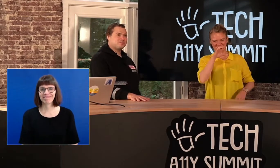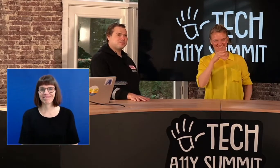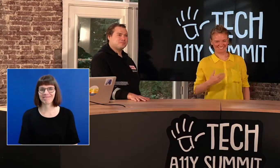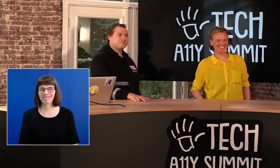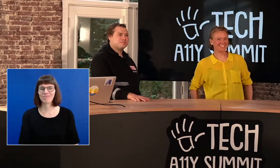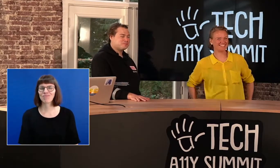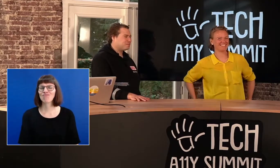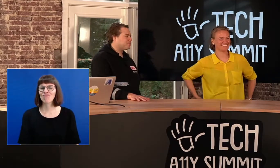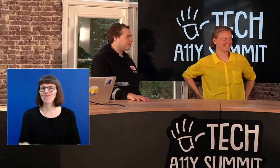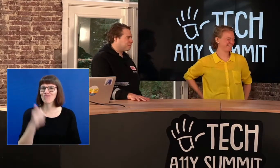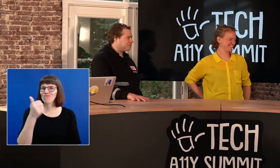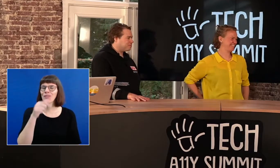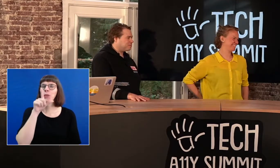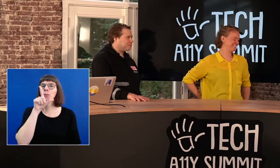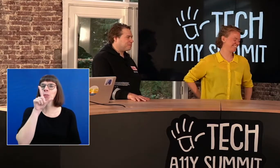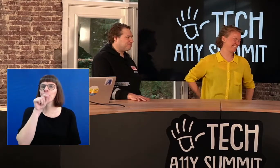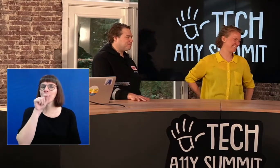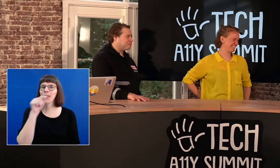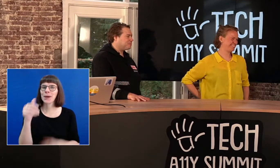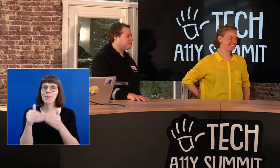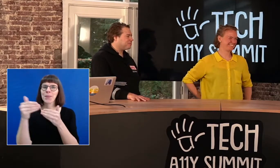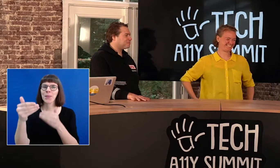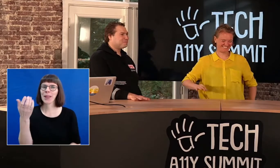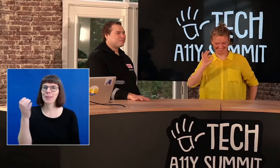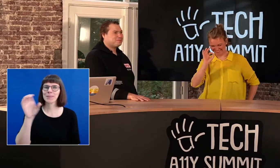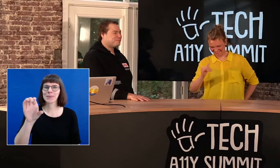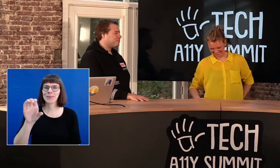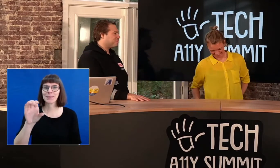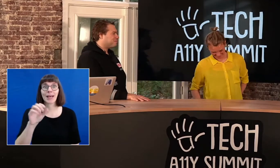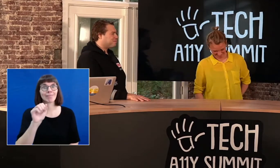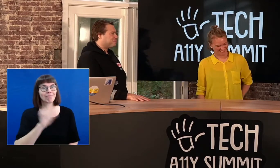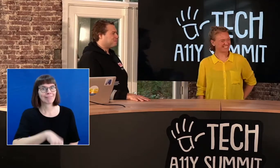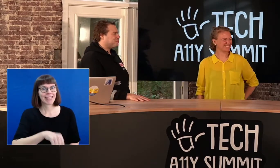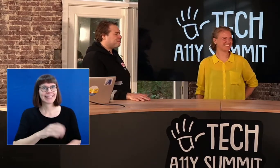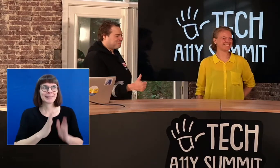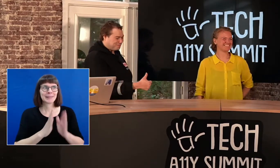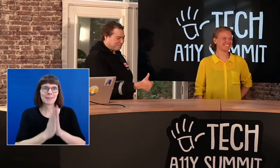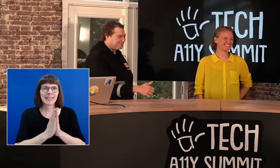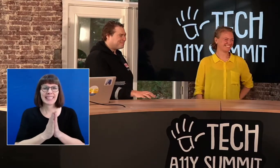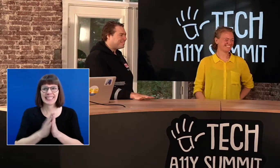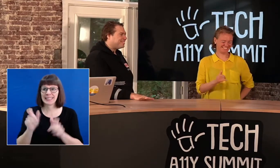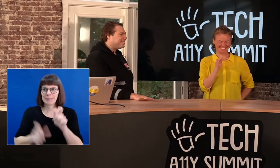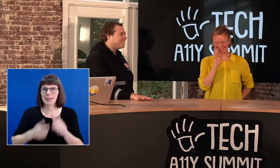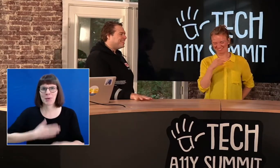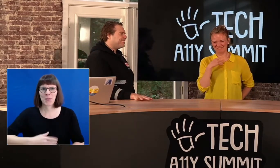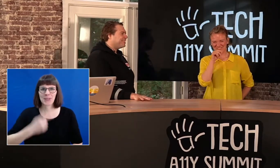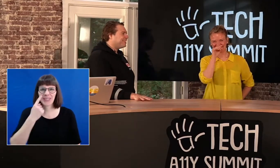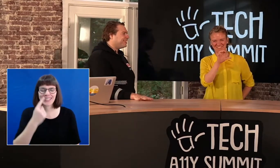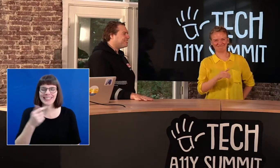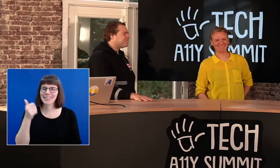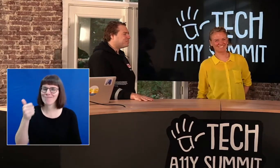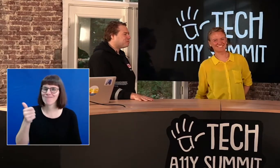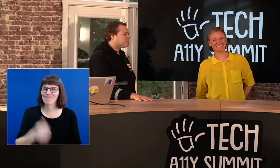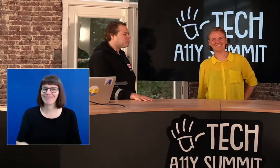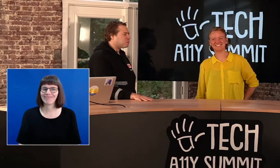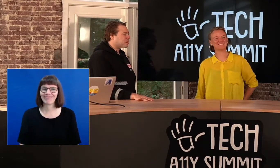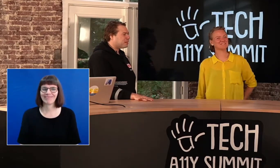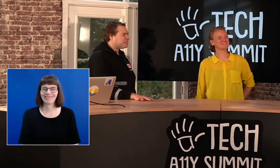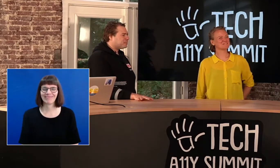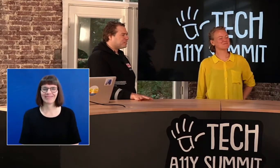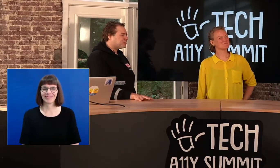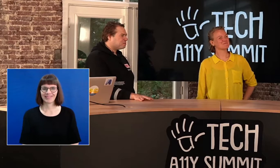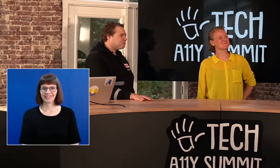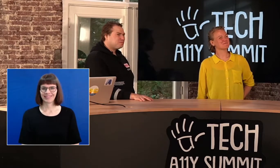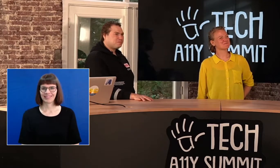post one on Twitter then. yes, please, please. People are requesting that. Sure. Sure, I will do that.